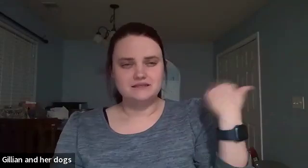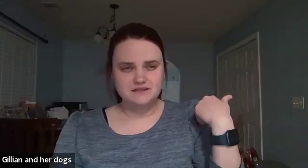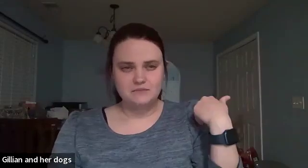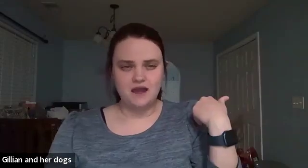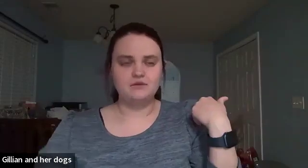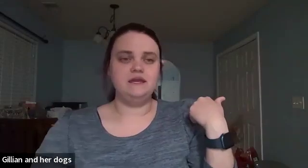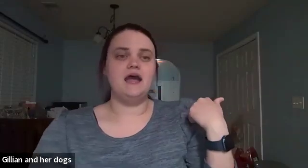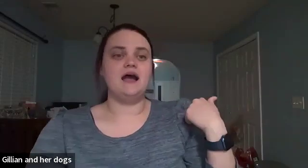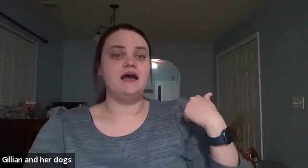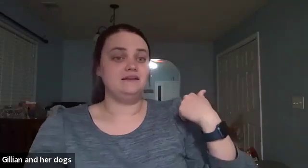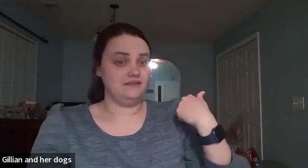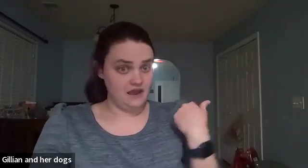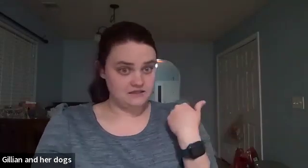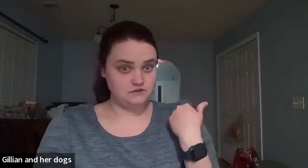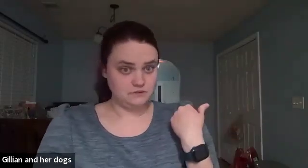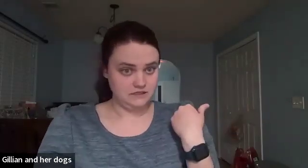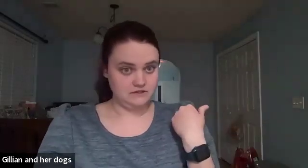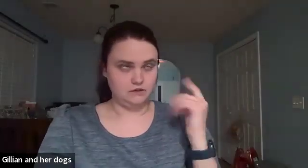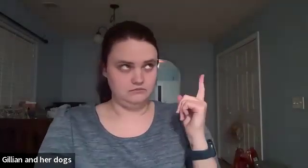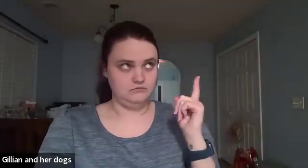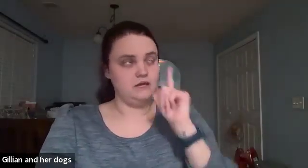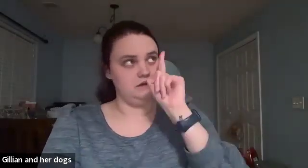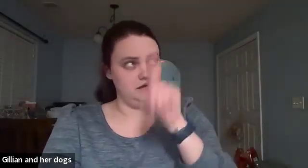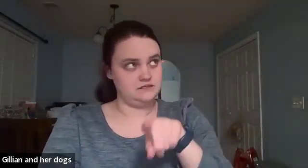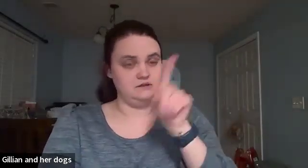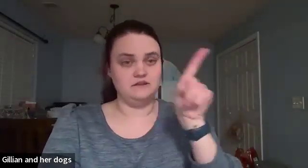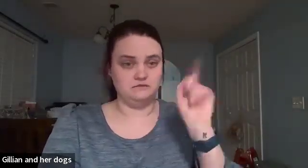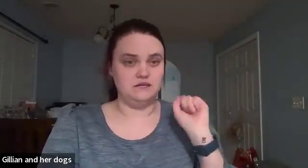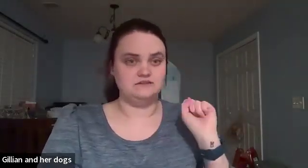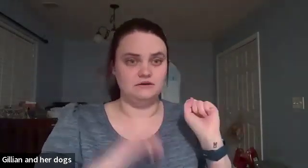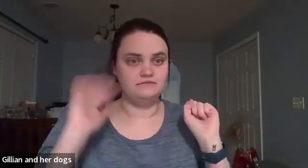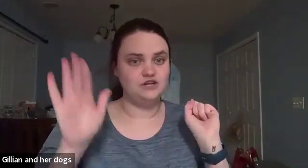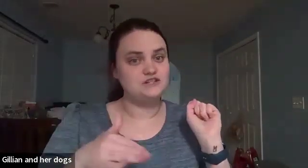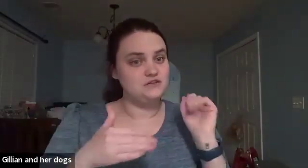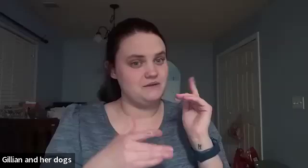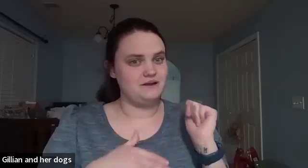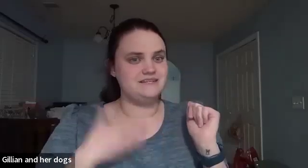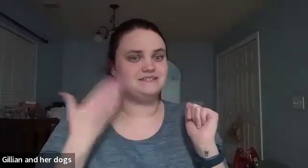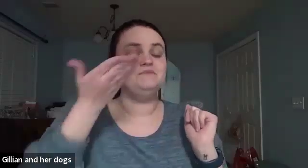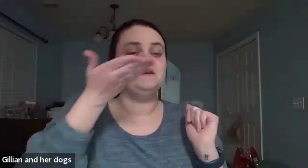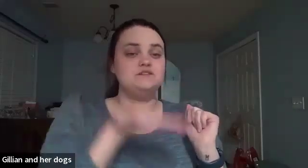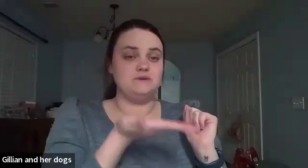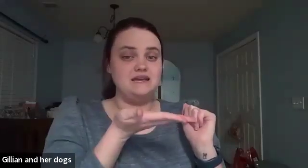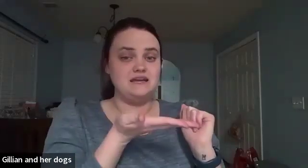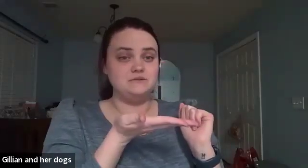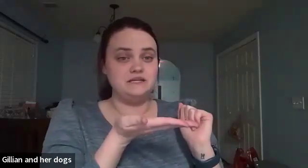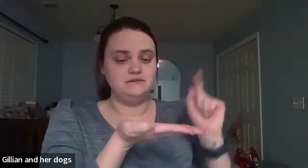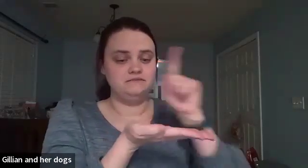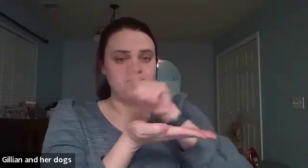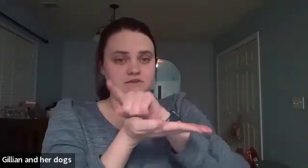let's go back. We had last week. No, we had next week. That's what we had. Sorry. I'm trying to start in the right process. So we had next week.